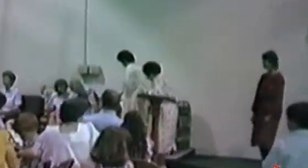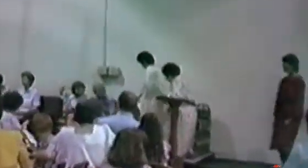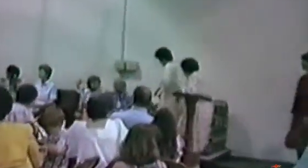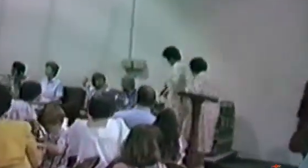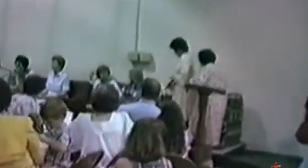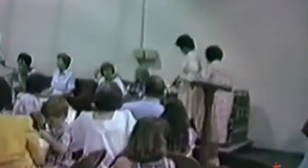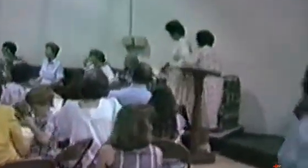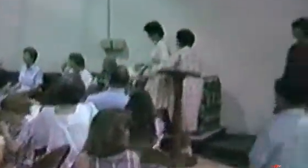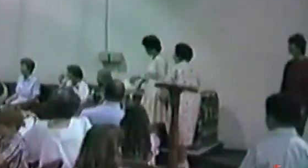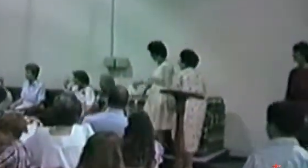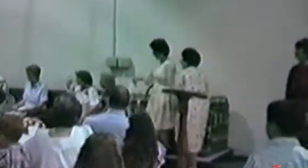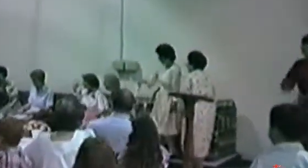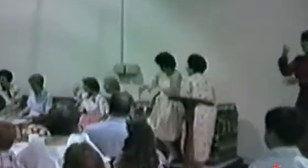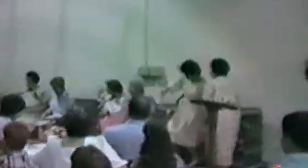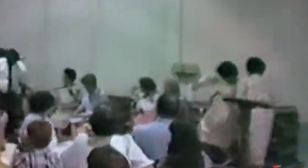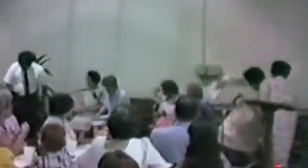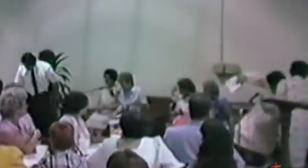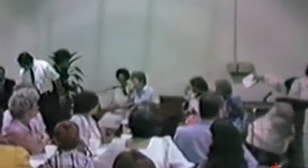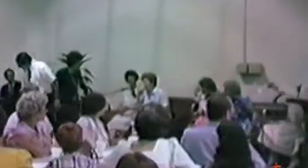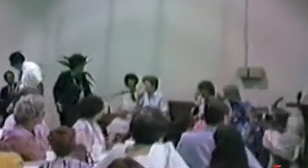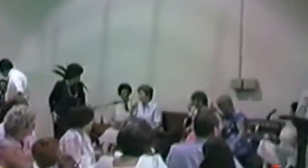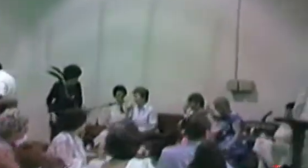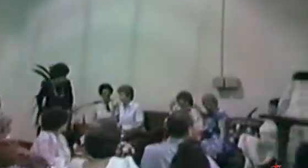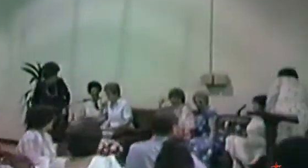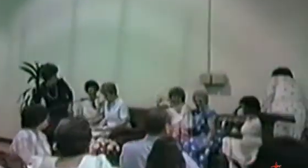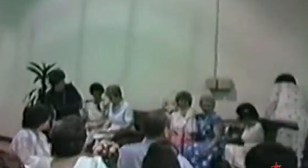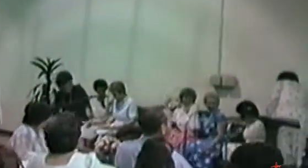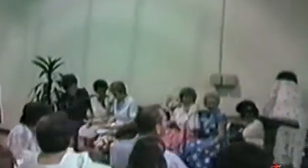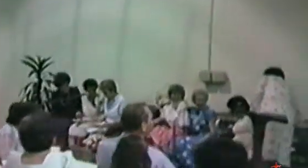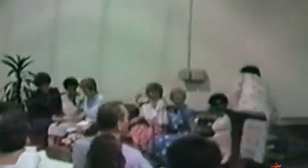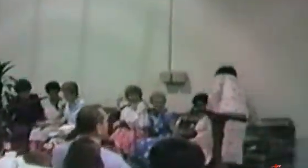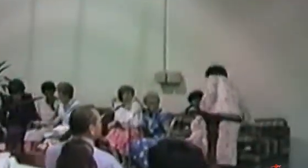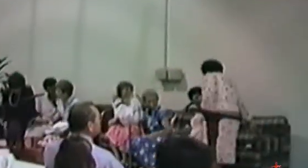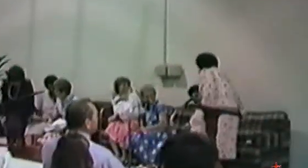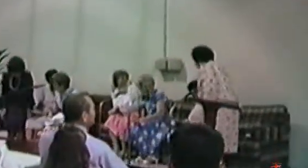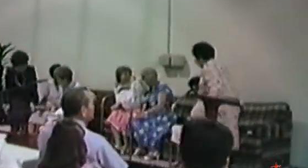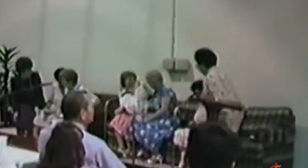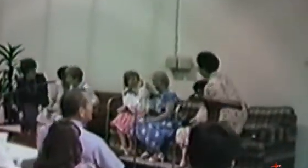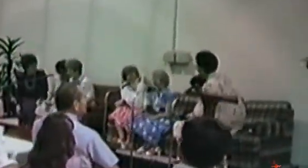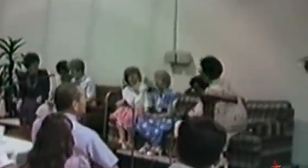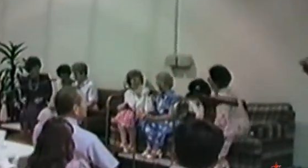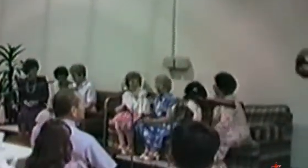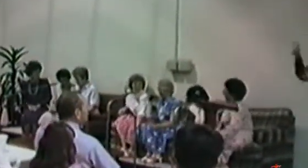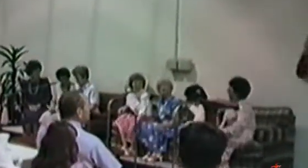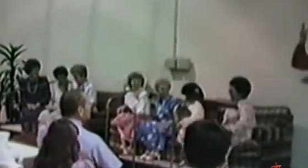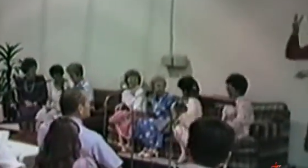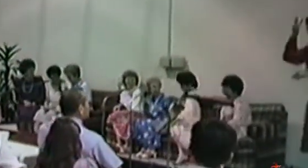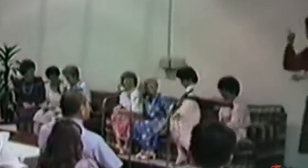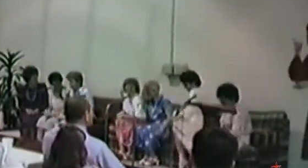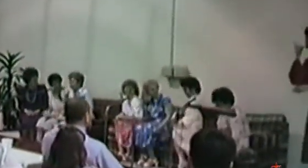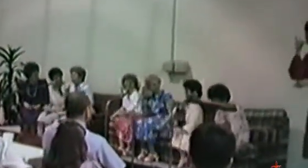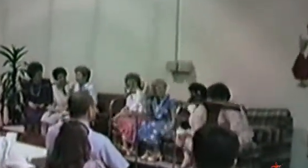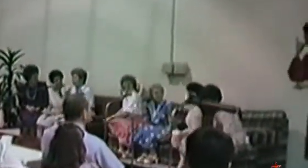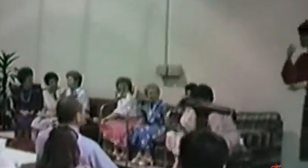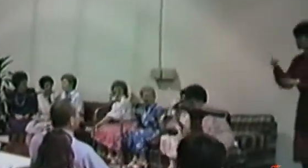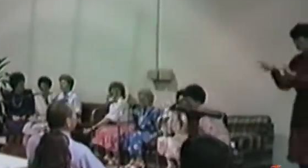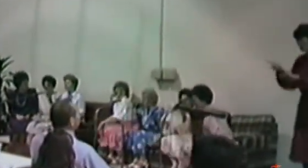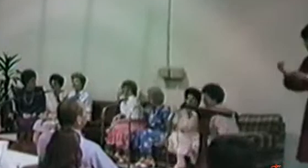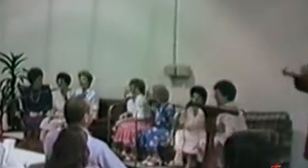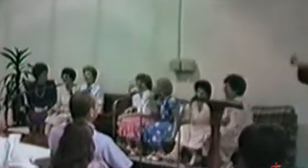What are y'all doing? Well, it isn't quite time for Dr. Lord to grab his reception, so let's just sit down